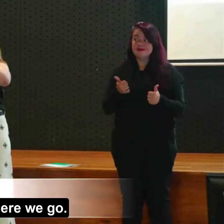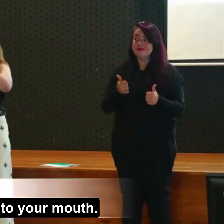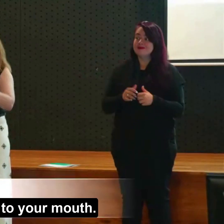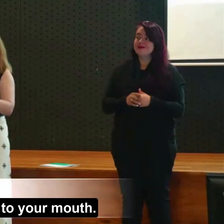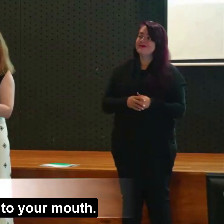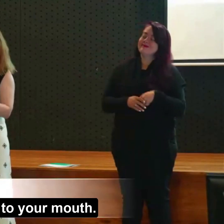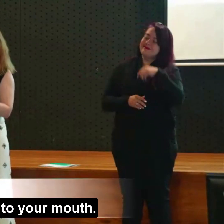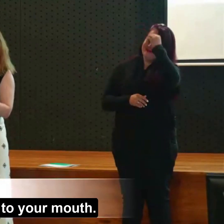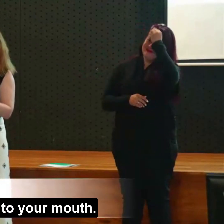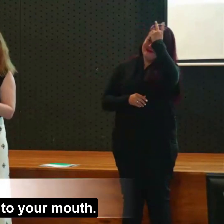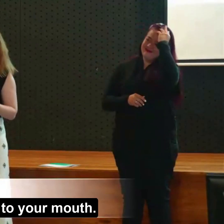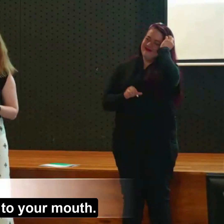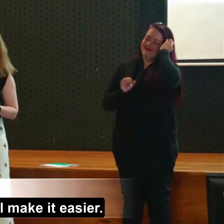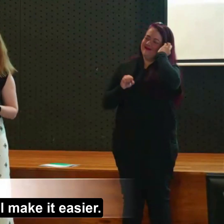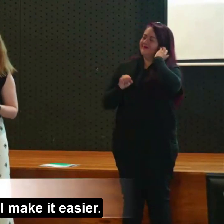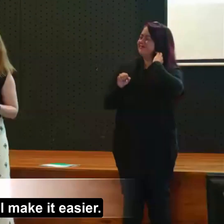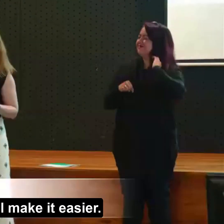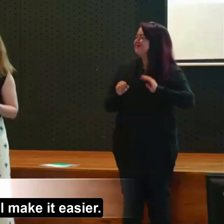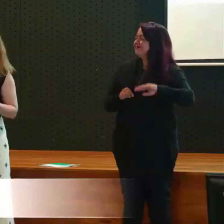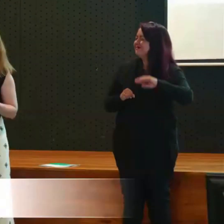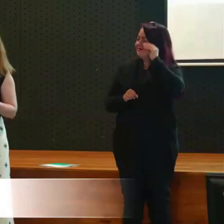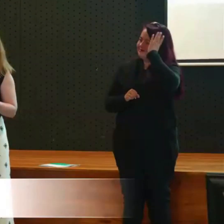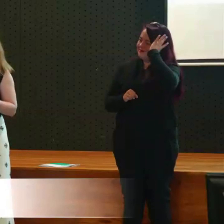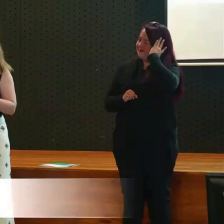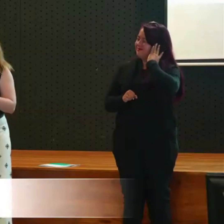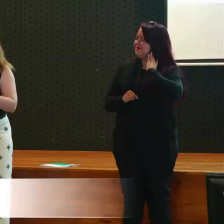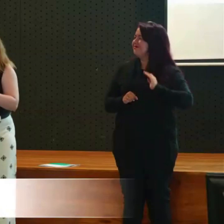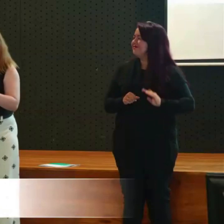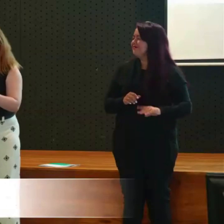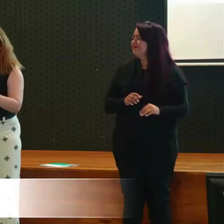There we go. Yes, closer to your mouth. That will make it easier.